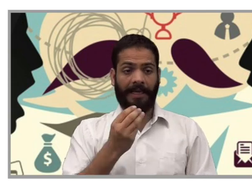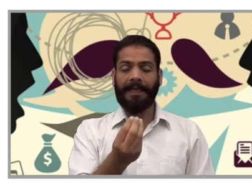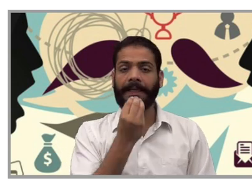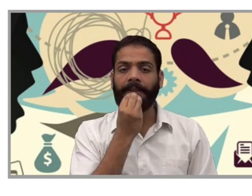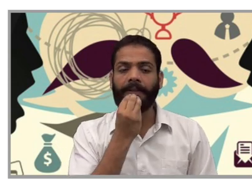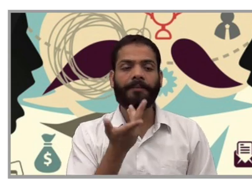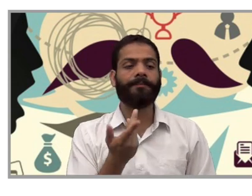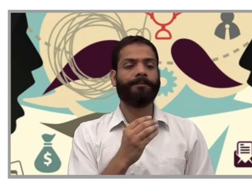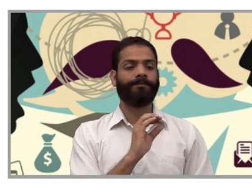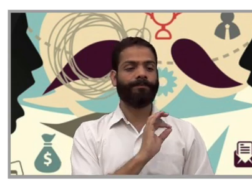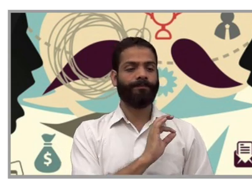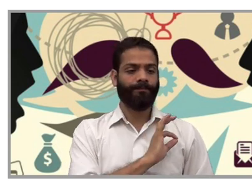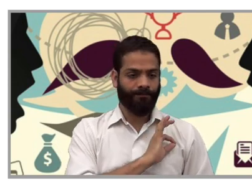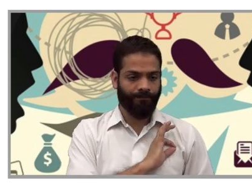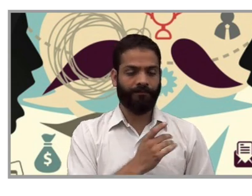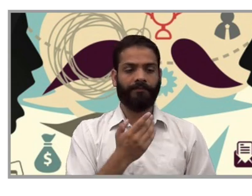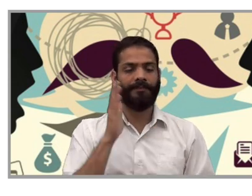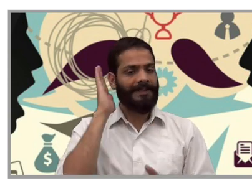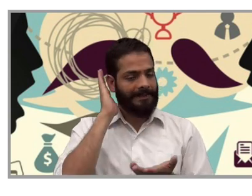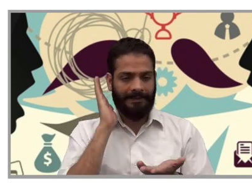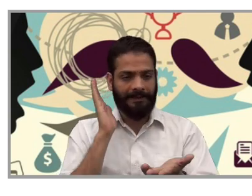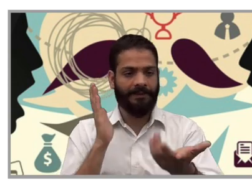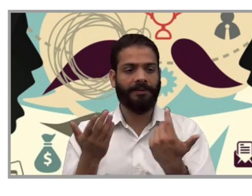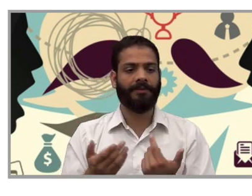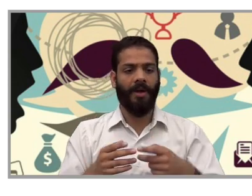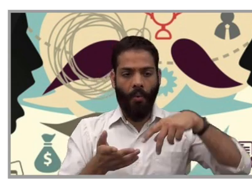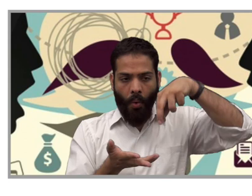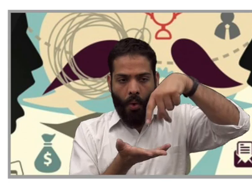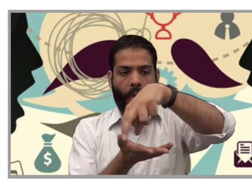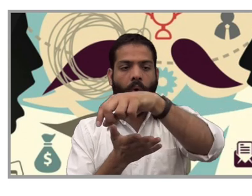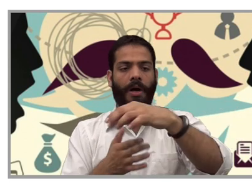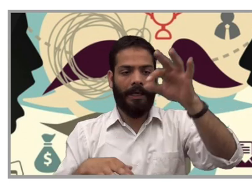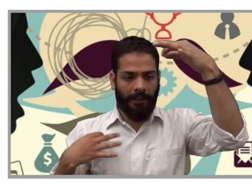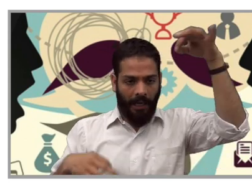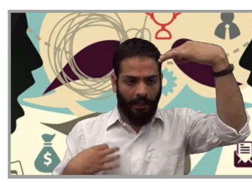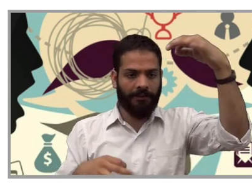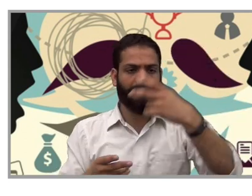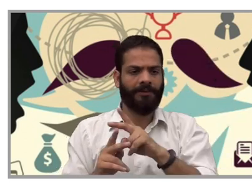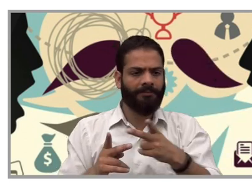as in their citation form and are morphologically unmarked.